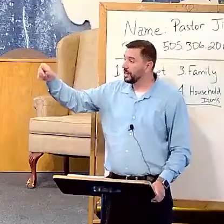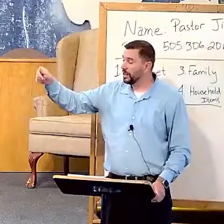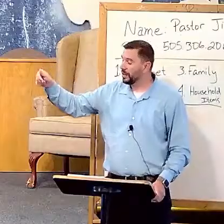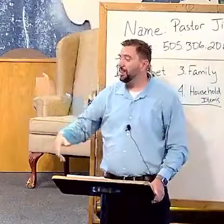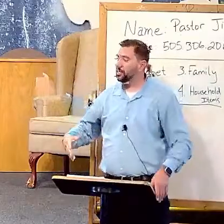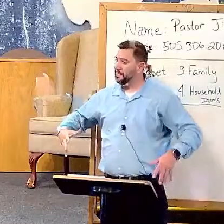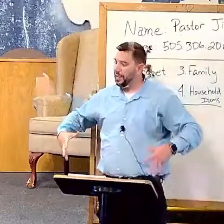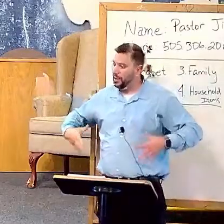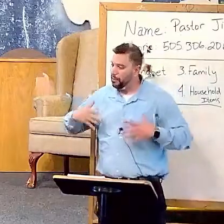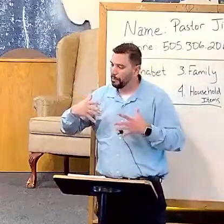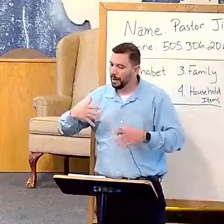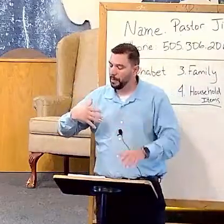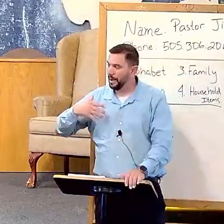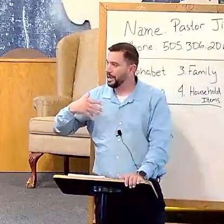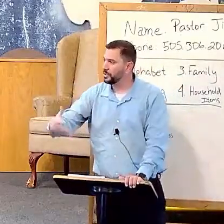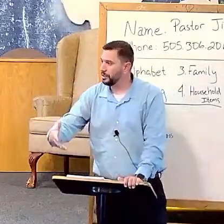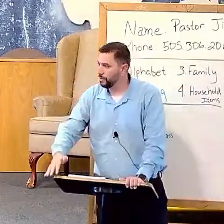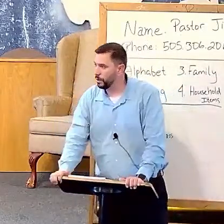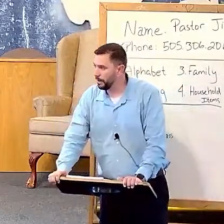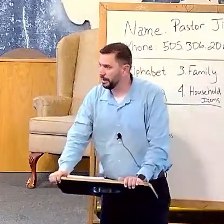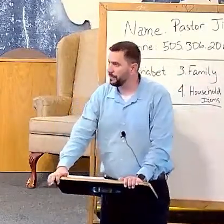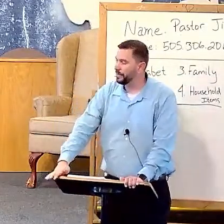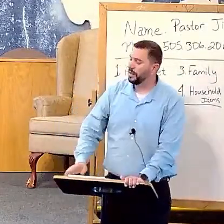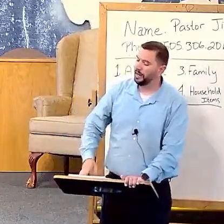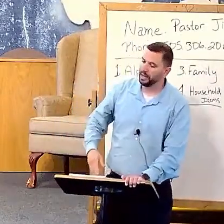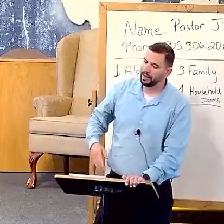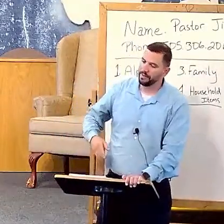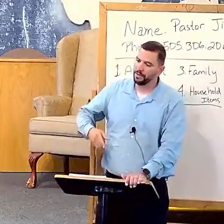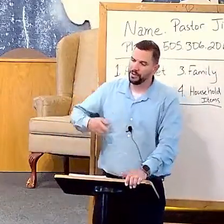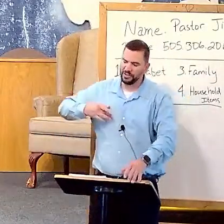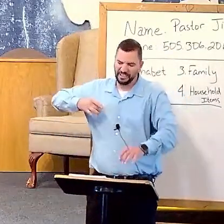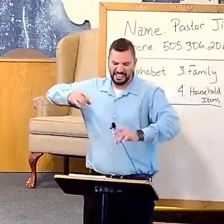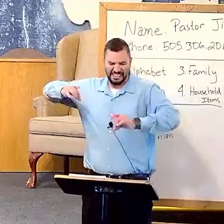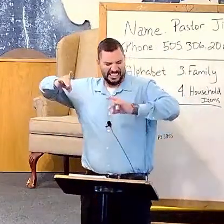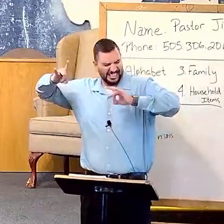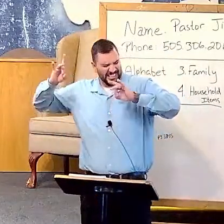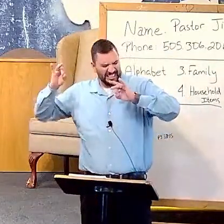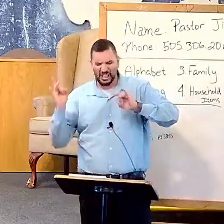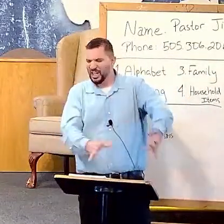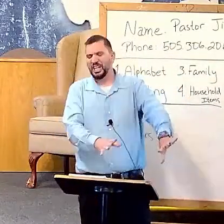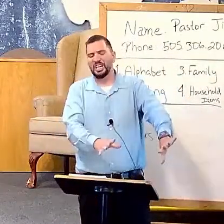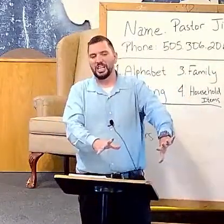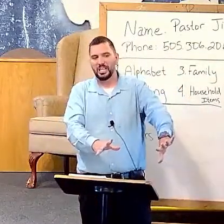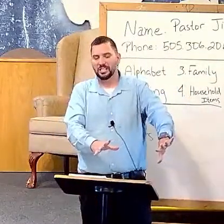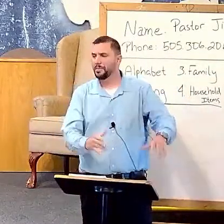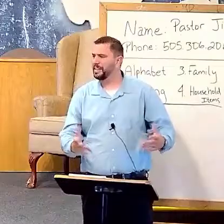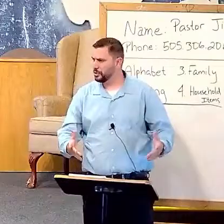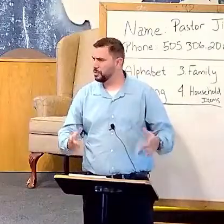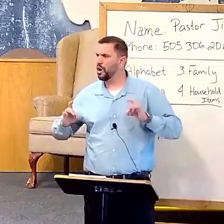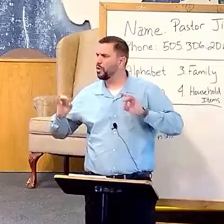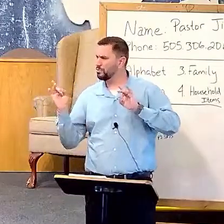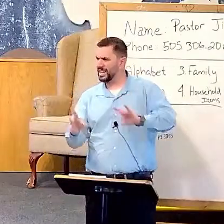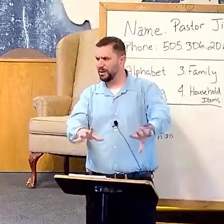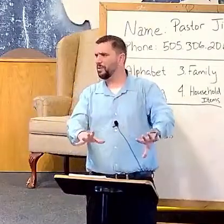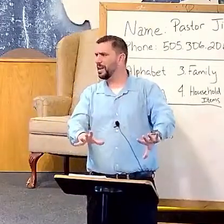is going to be how passionate you are about it. And if you go, it's going to be, that's gross, I don't like that